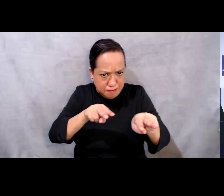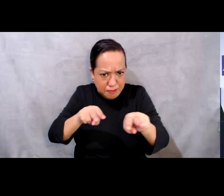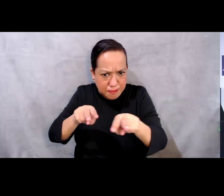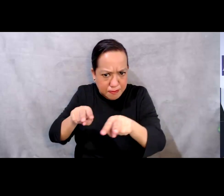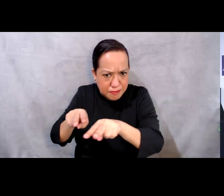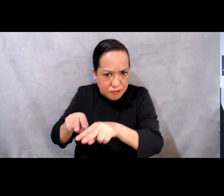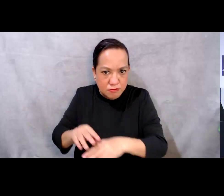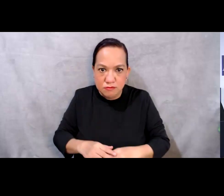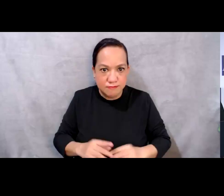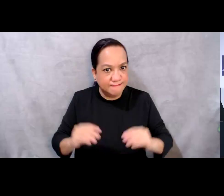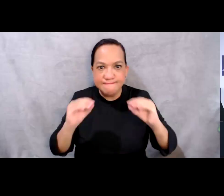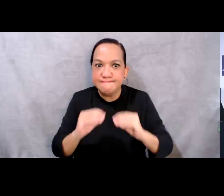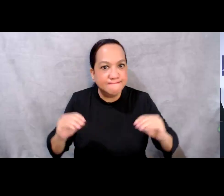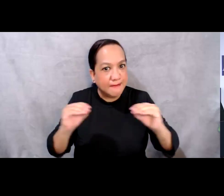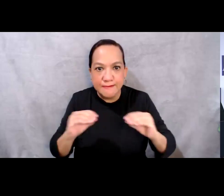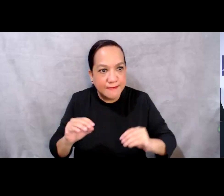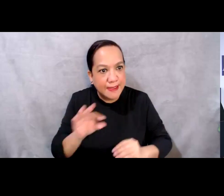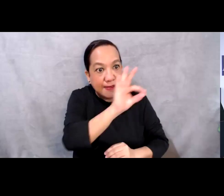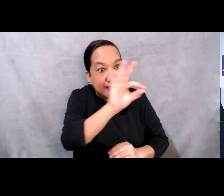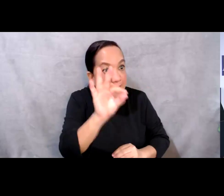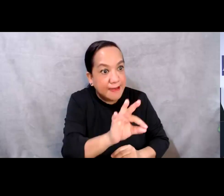discussion, even to the